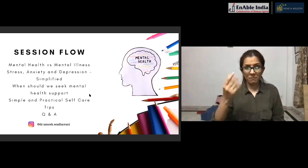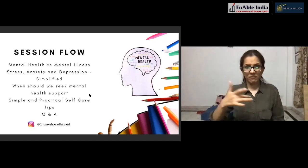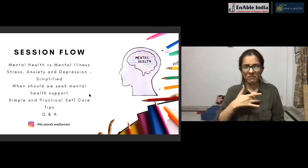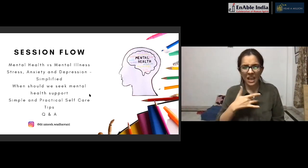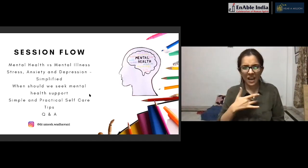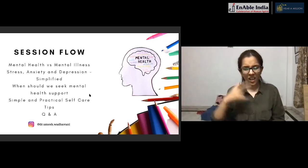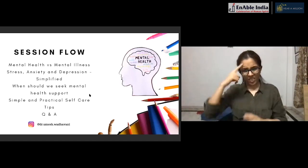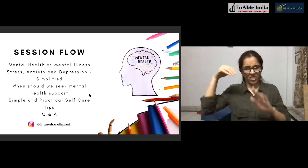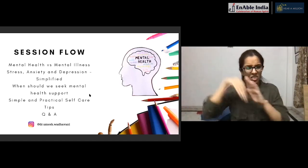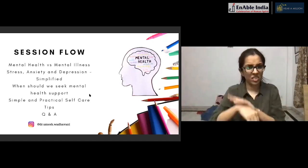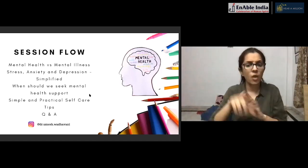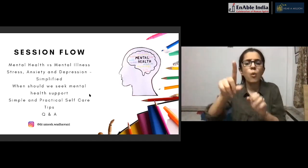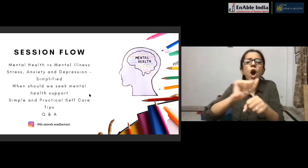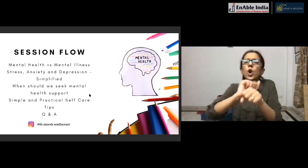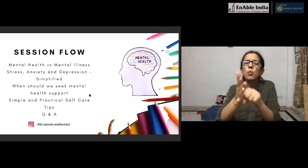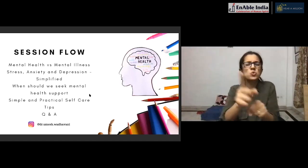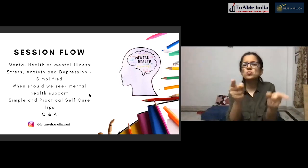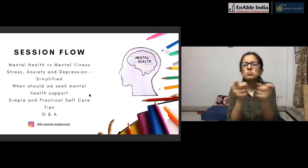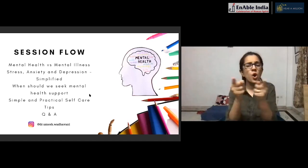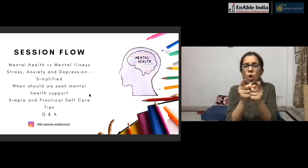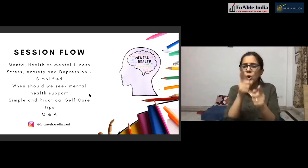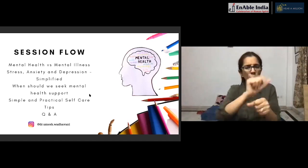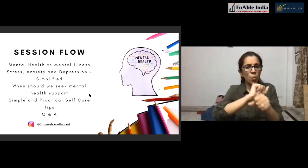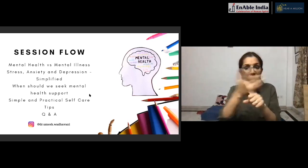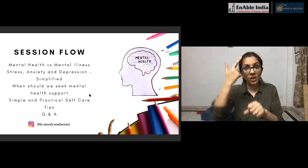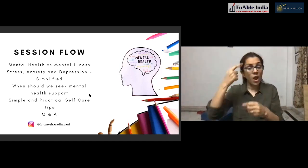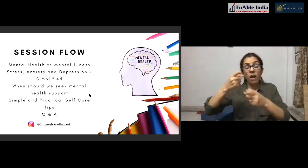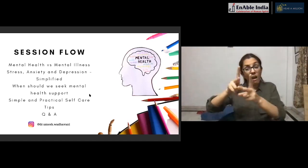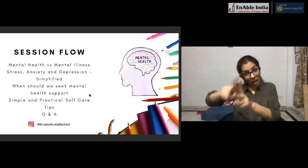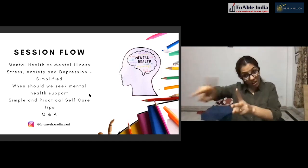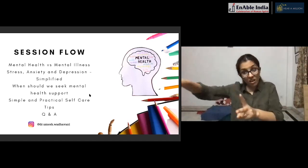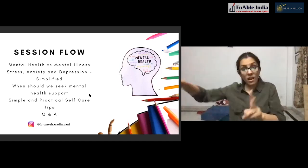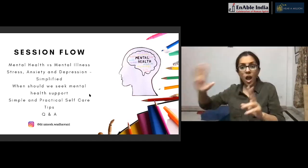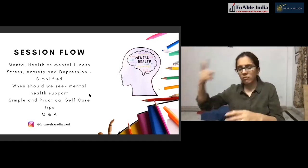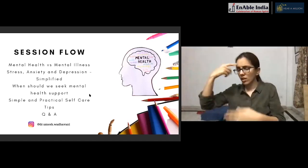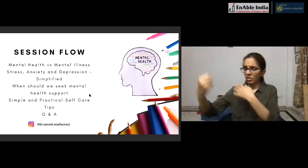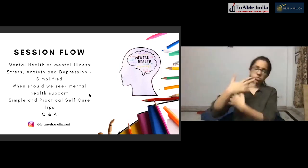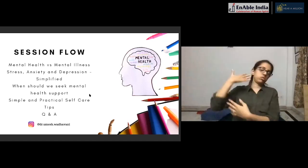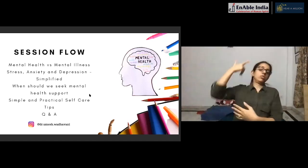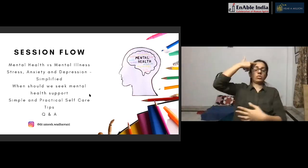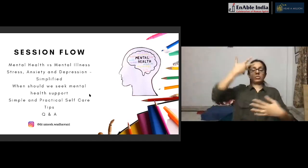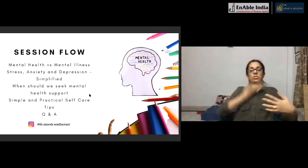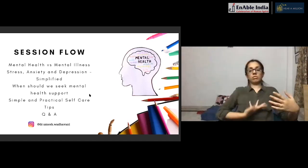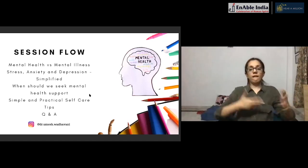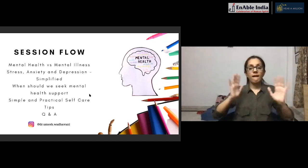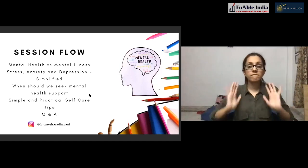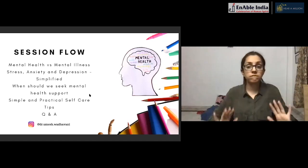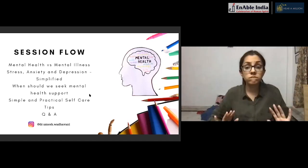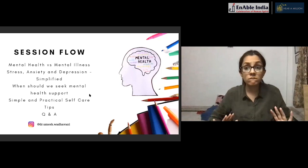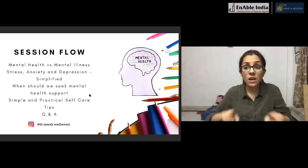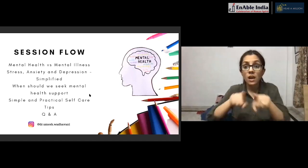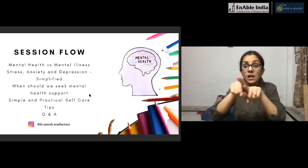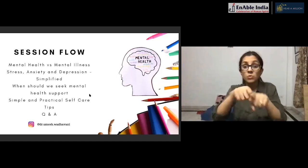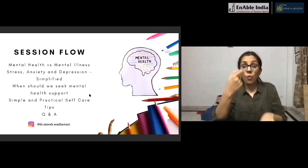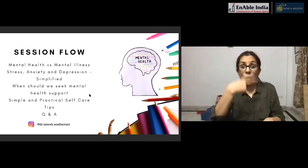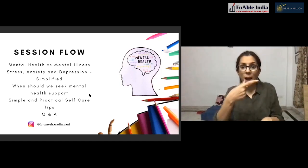now, the pandemic is just one tiny thing. There are so many other things that can affect you mentally. It could be as Dr.